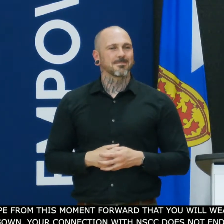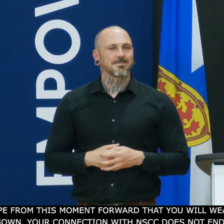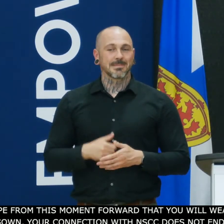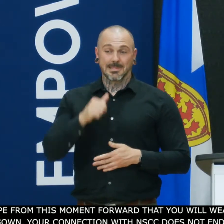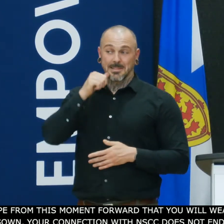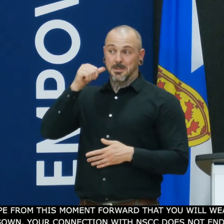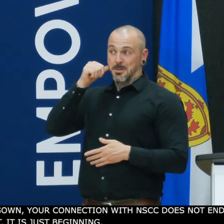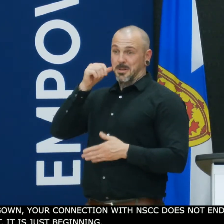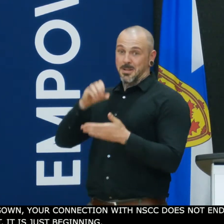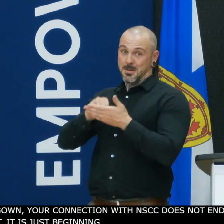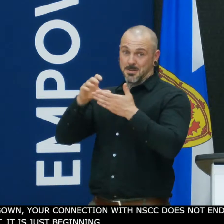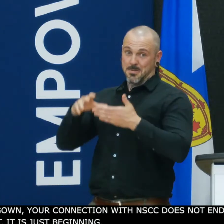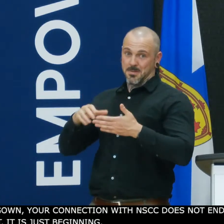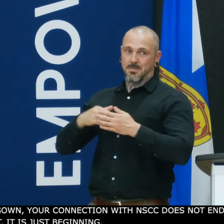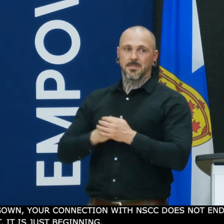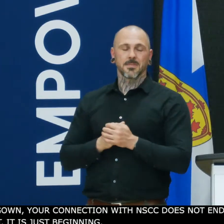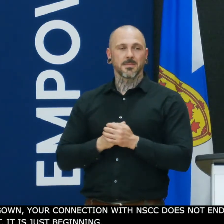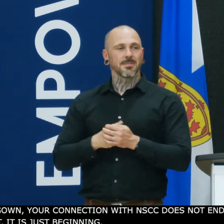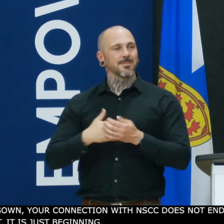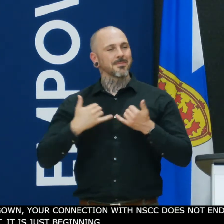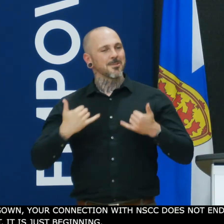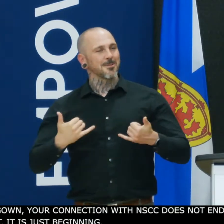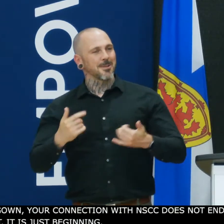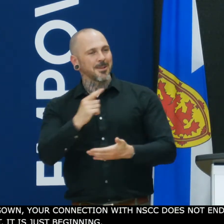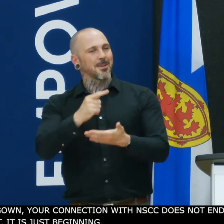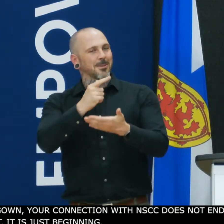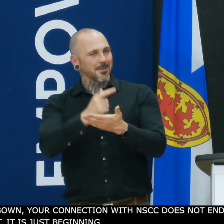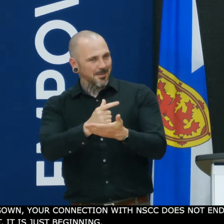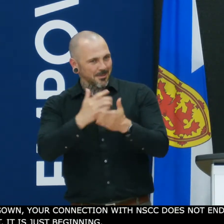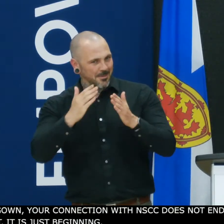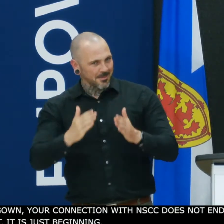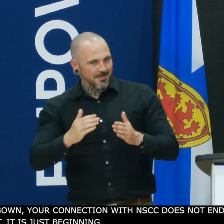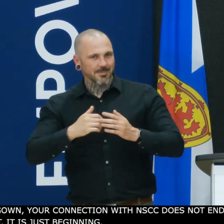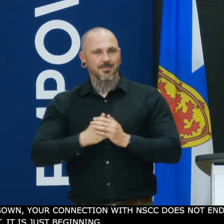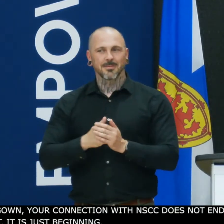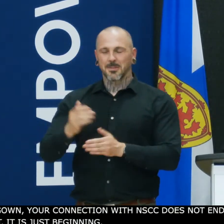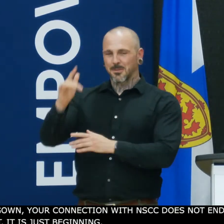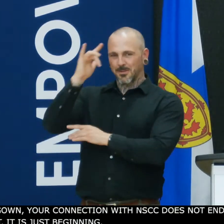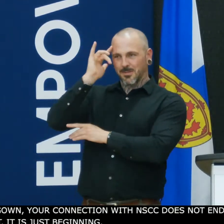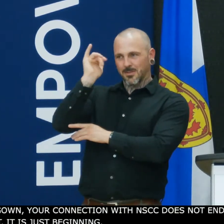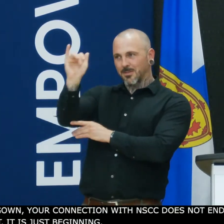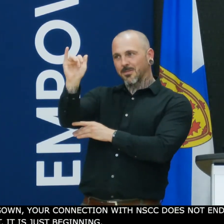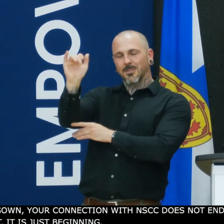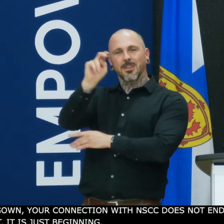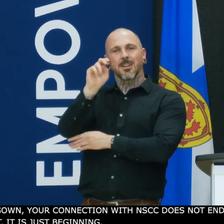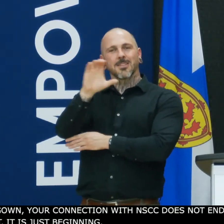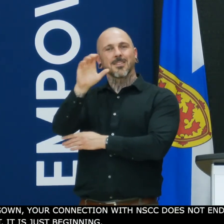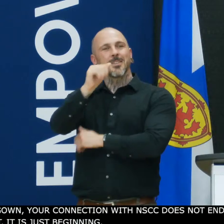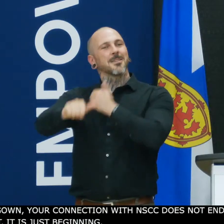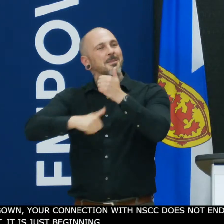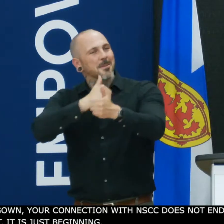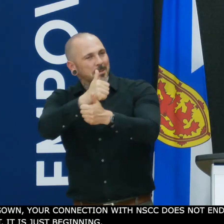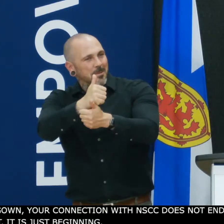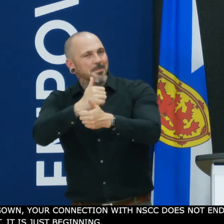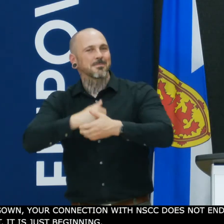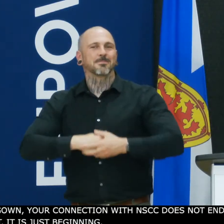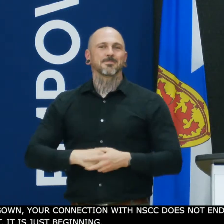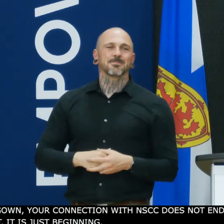Yesterday you were students, today you are graduates. Forever, you are NSCC alumni.